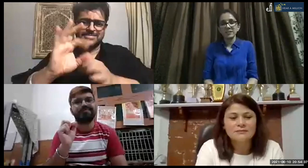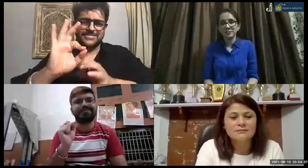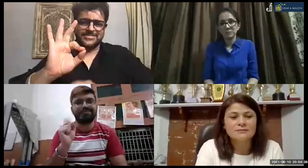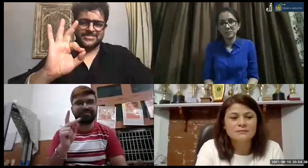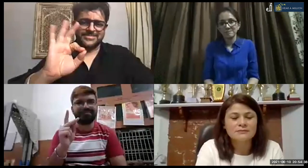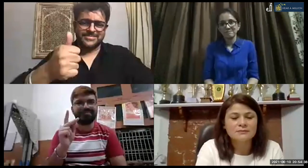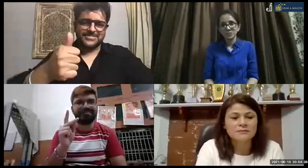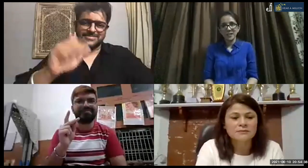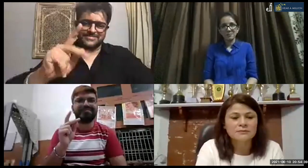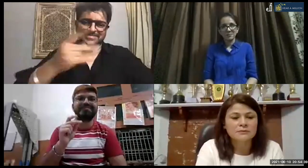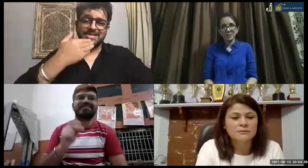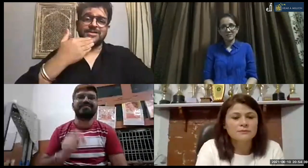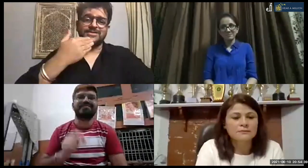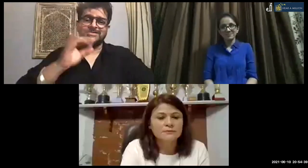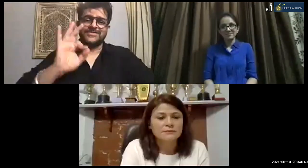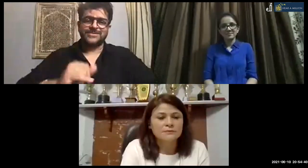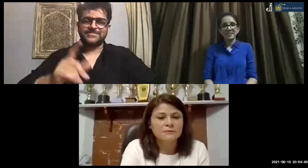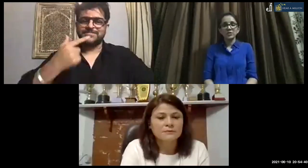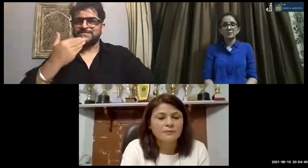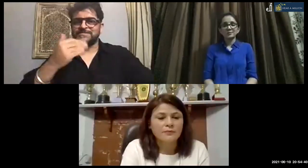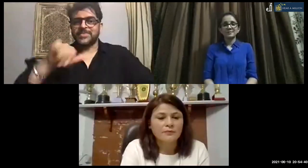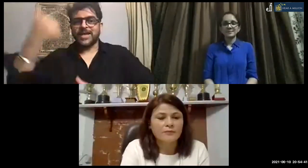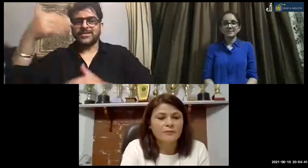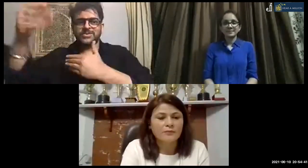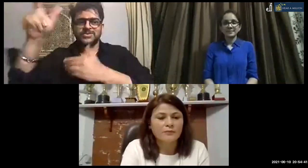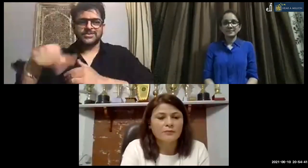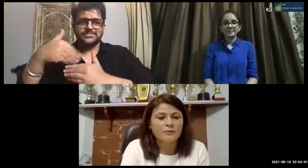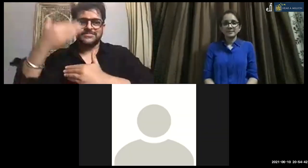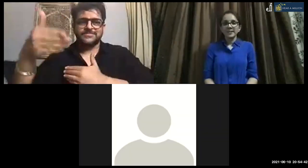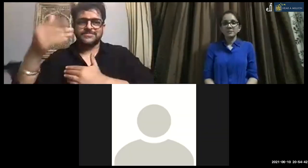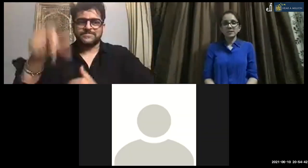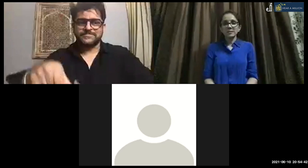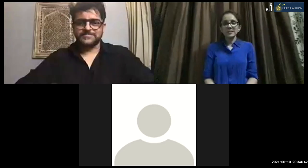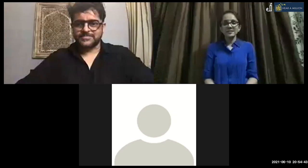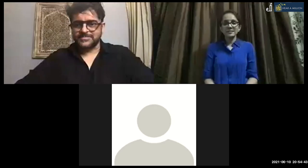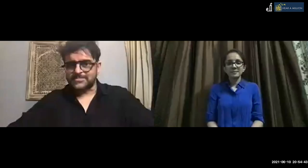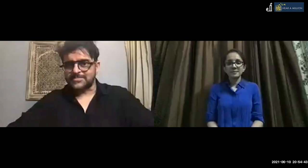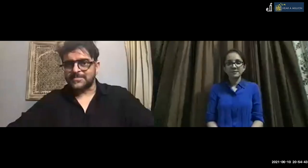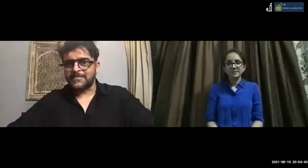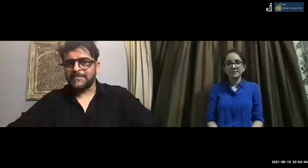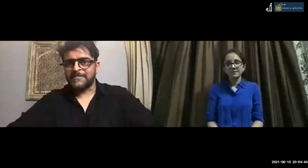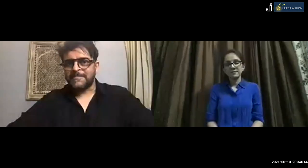to pick 5 people. So yeah, okay. Thank you. Next person, please.